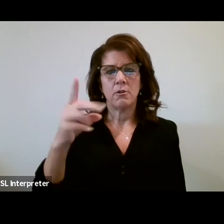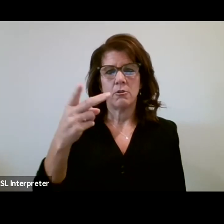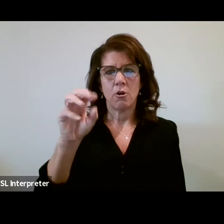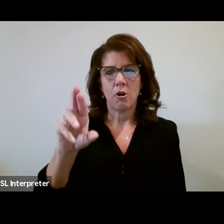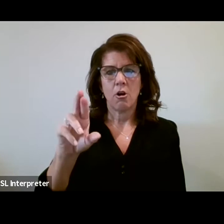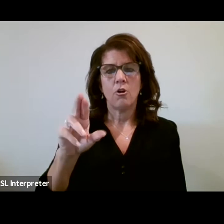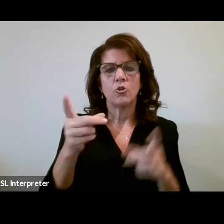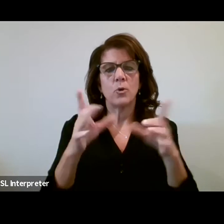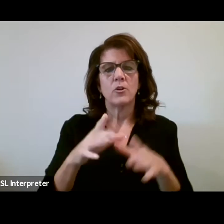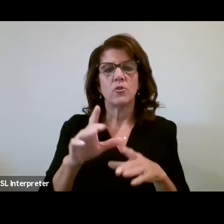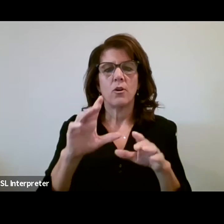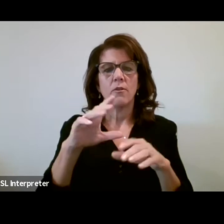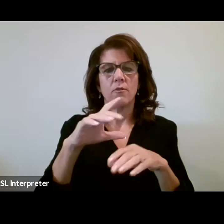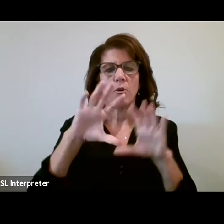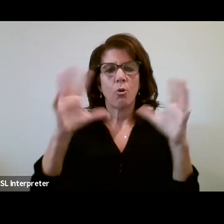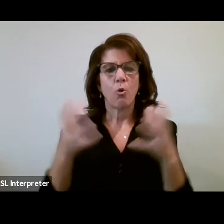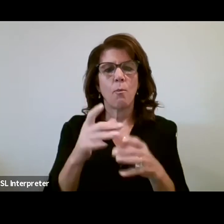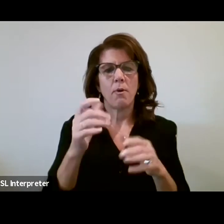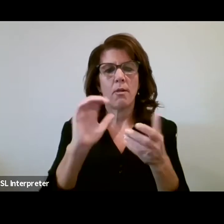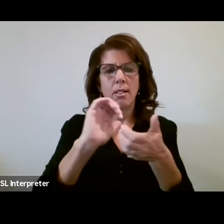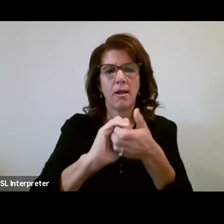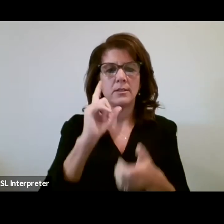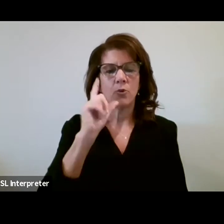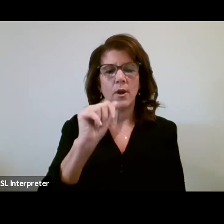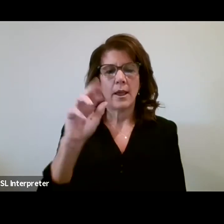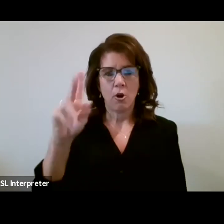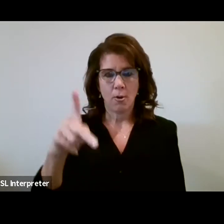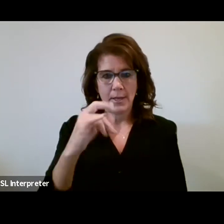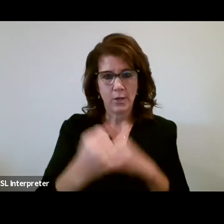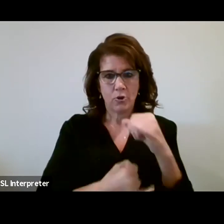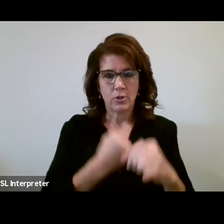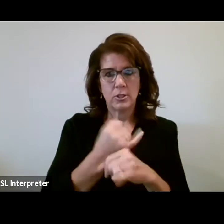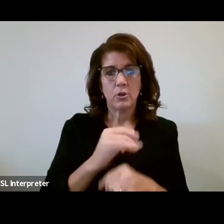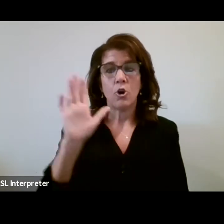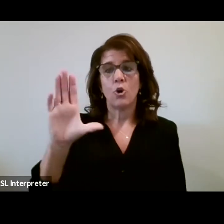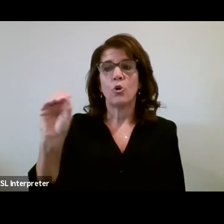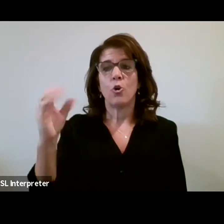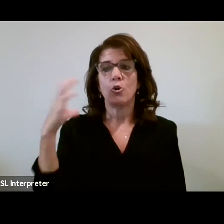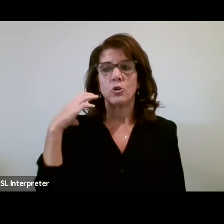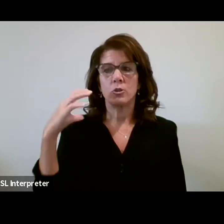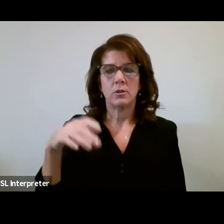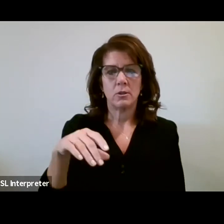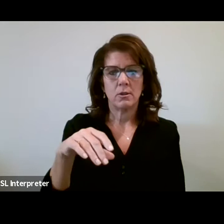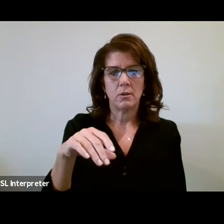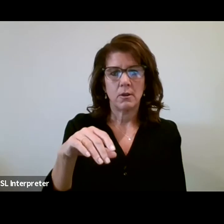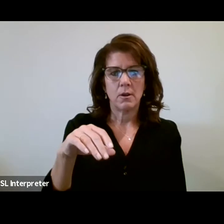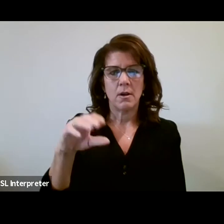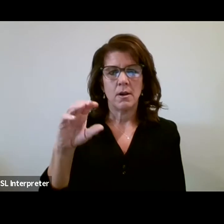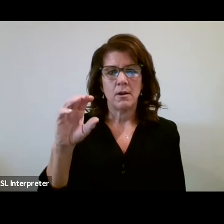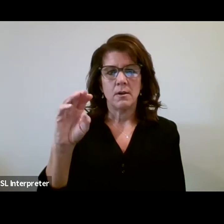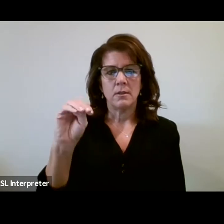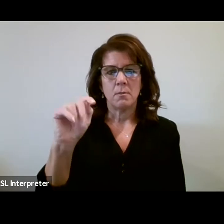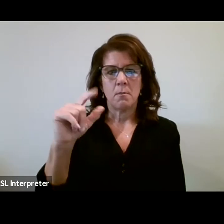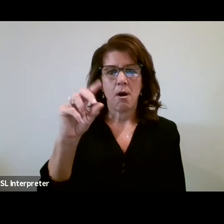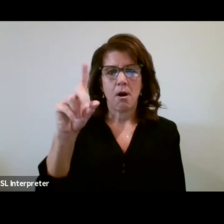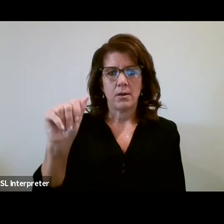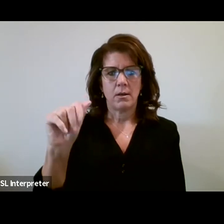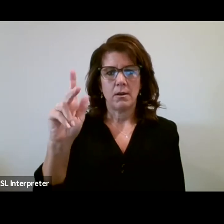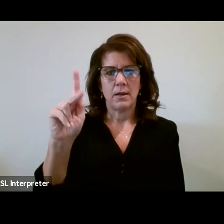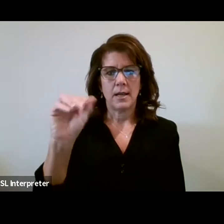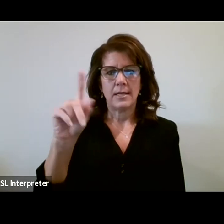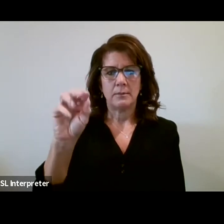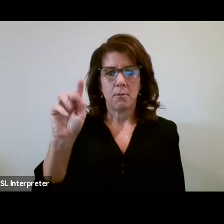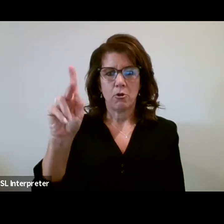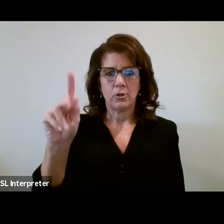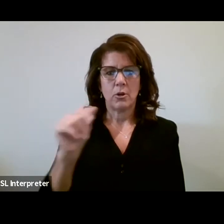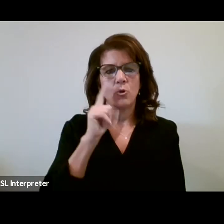and Advocacy for AARP International. Her co-chair is Magda Kaczmarska, who is UN representative